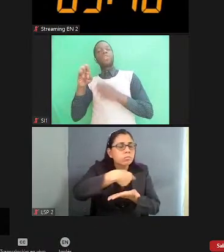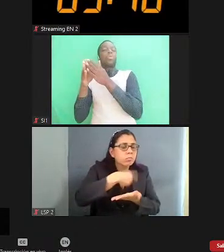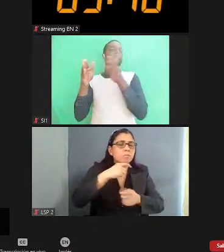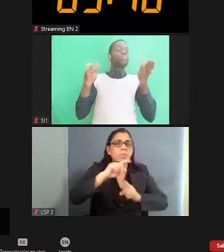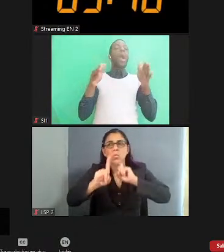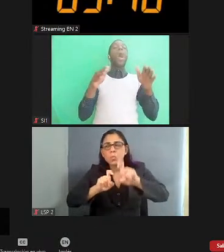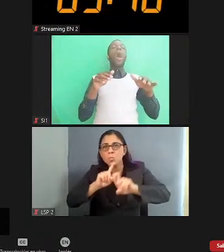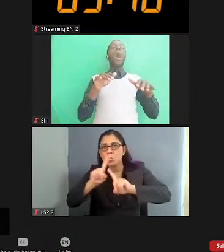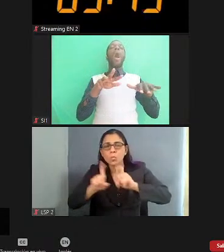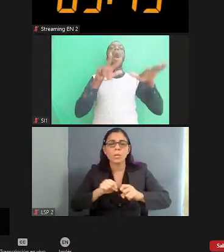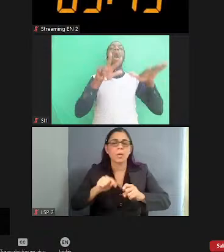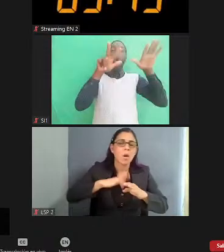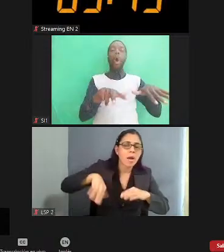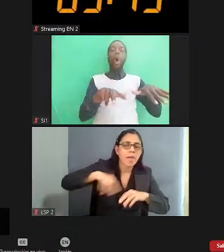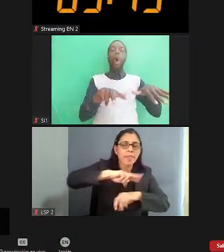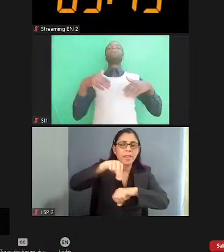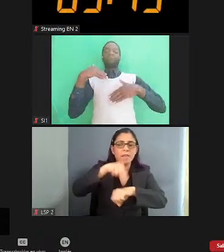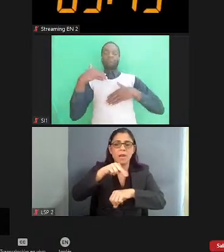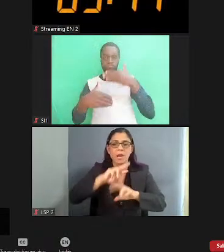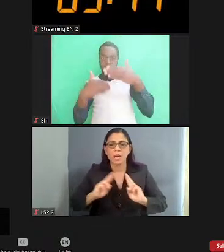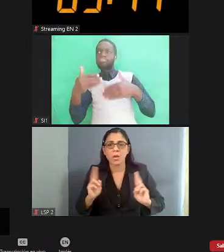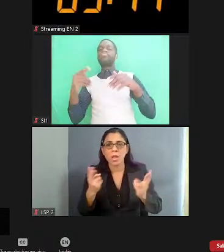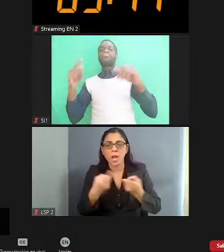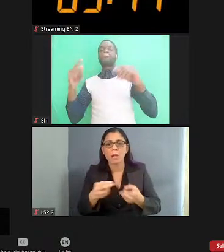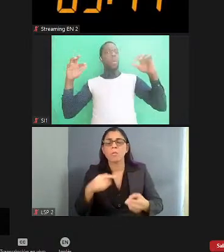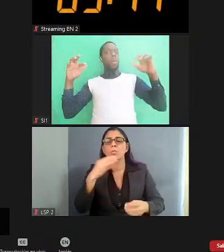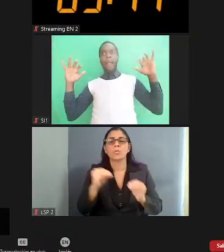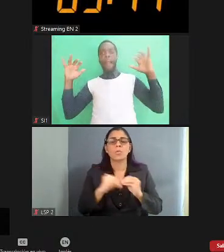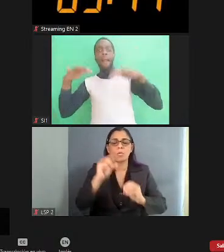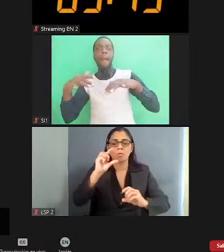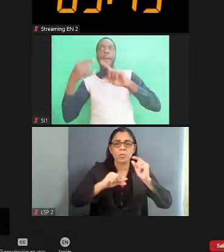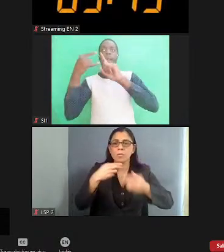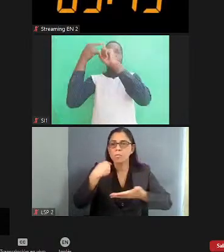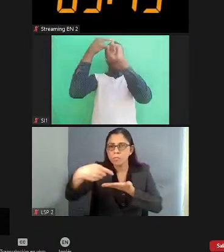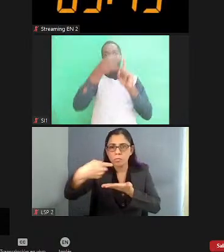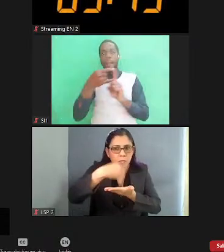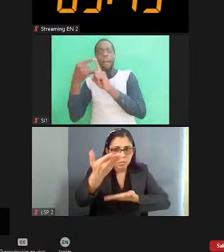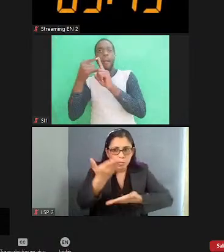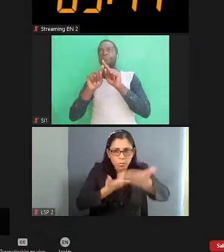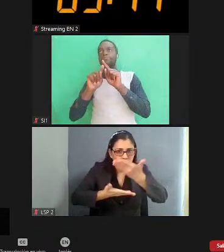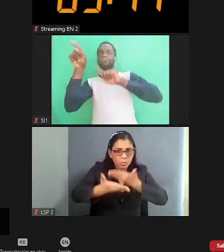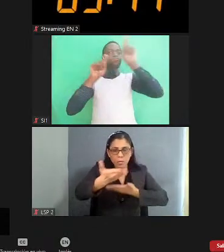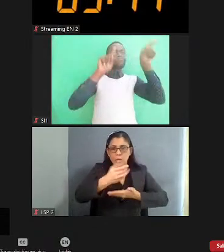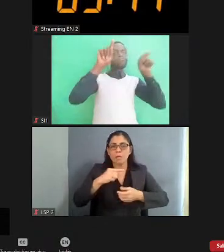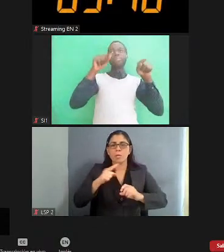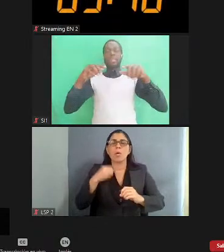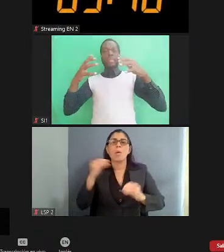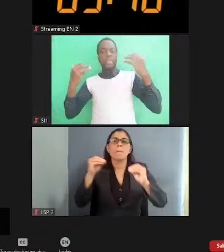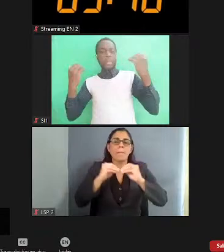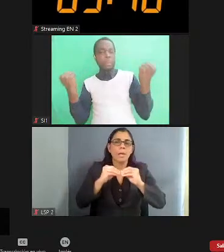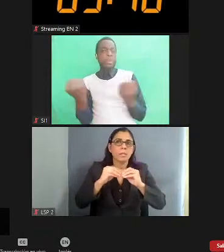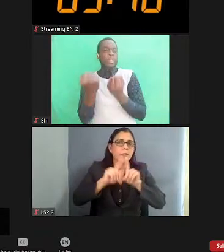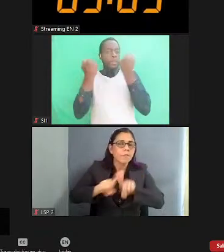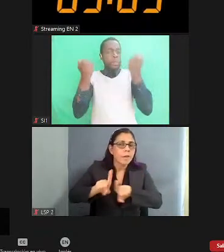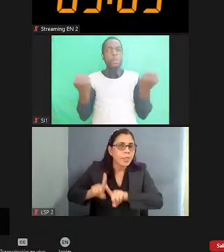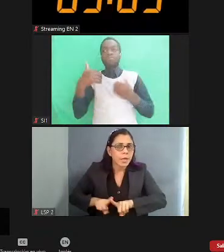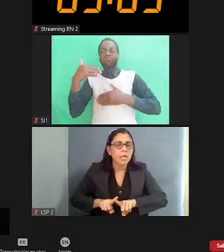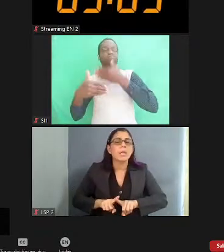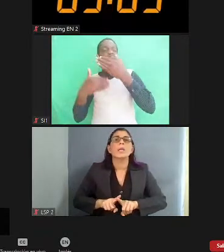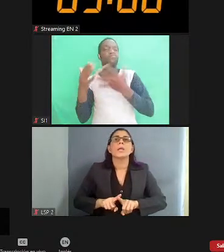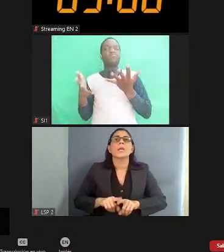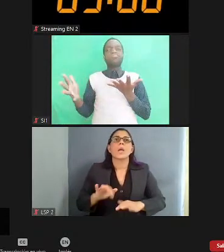out several consultation processes regional meetings consulting forums and different actions